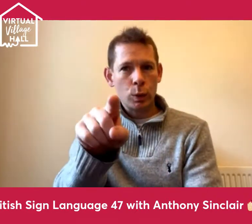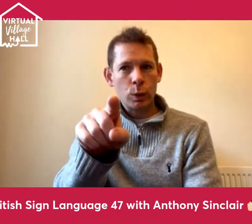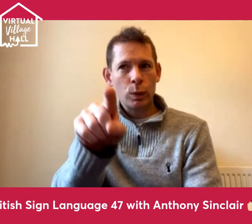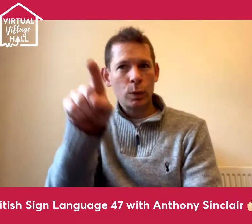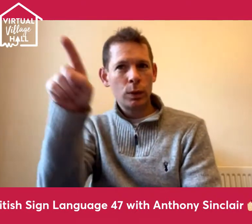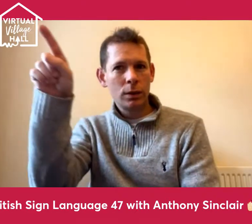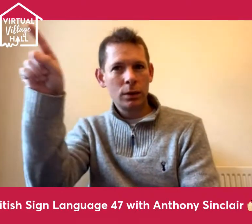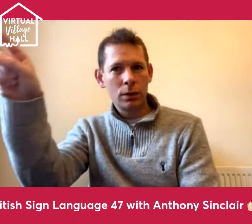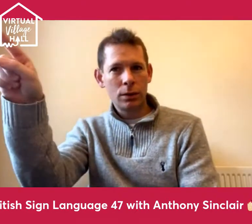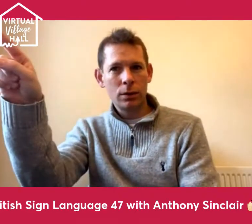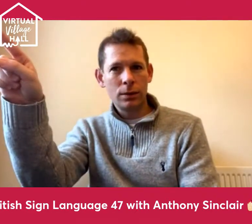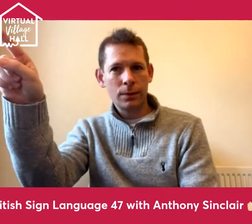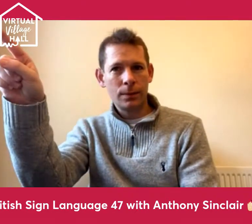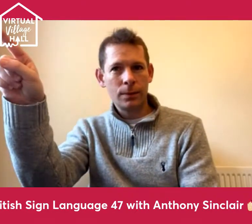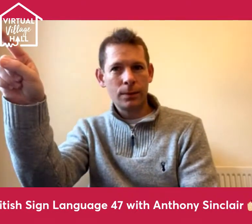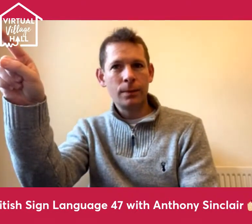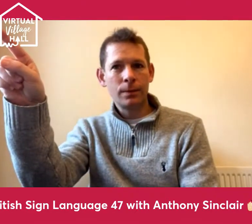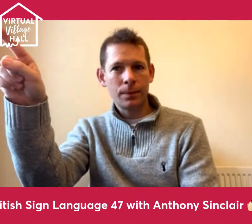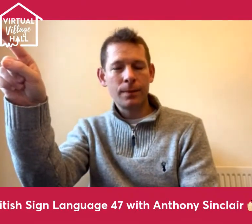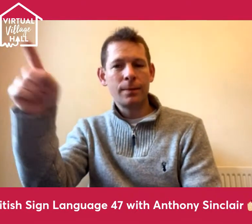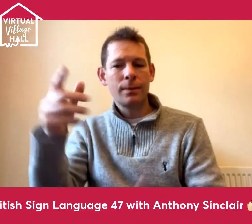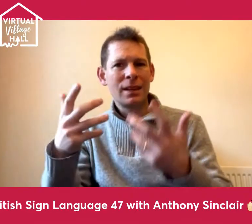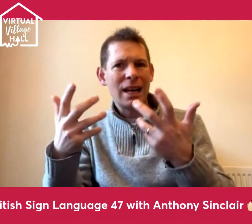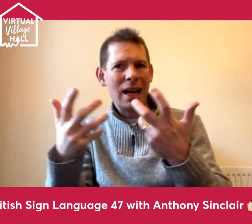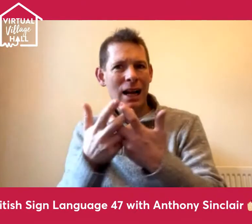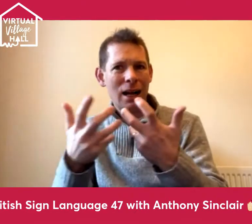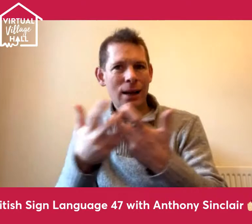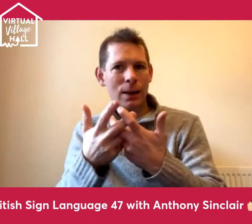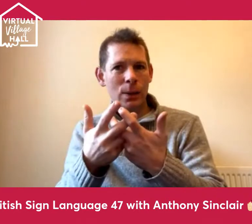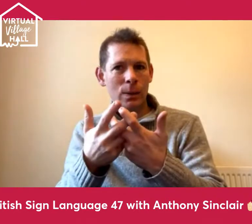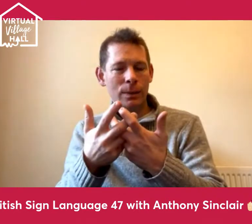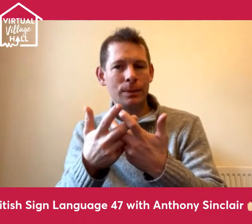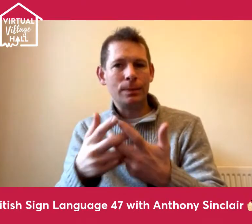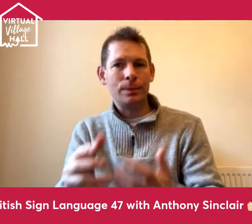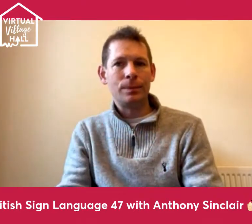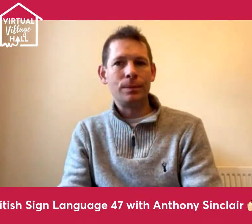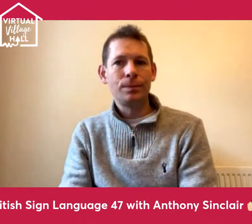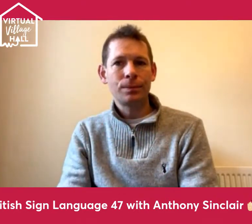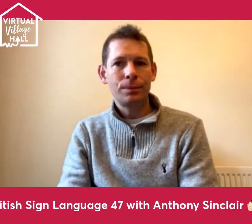So it's you get to over there. How?